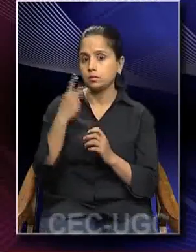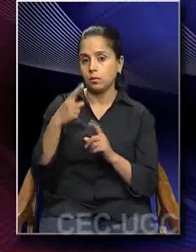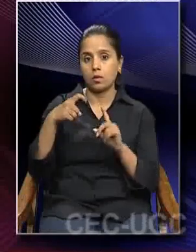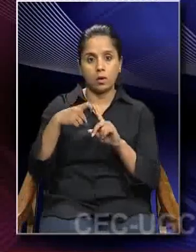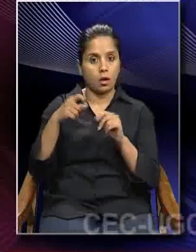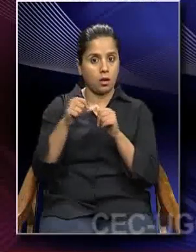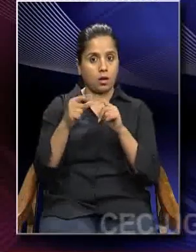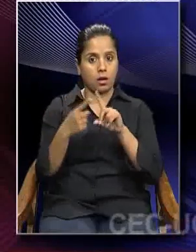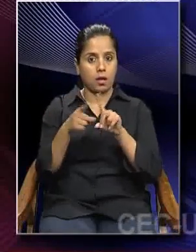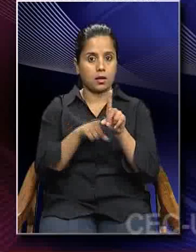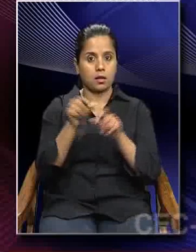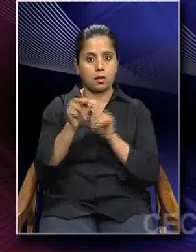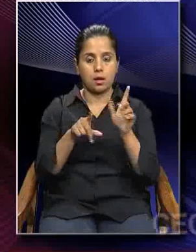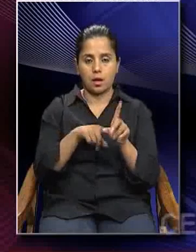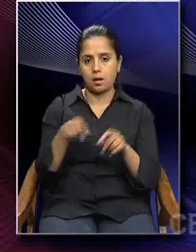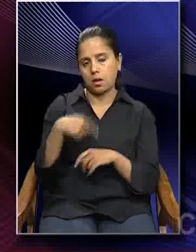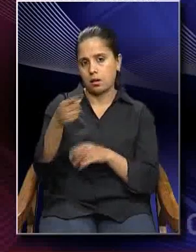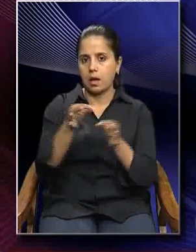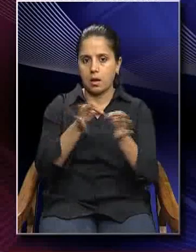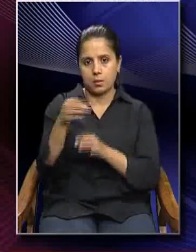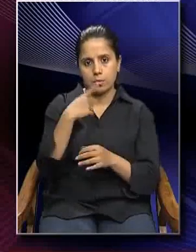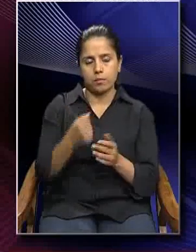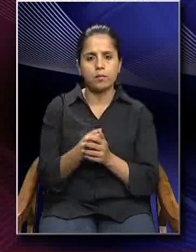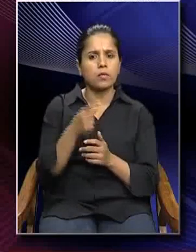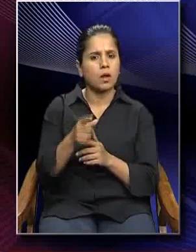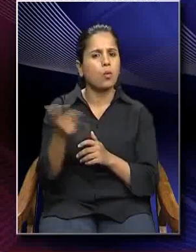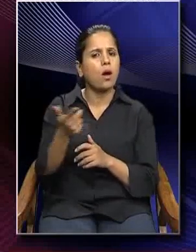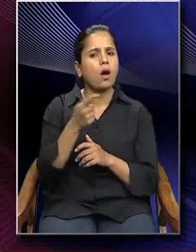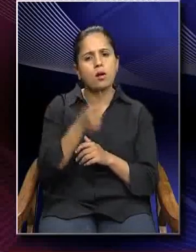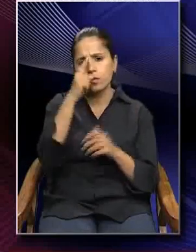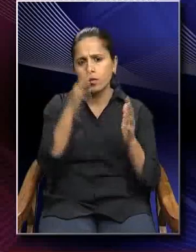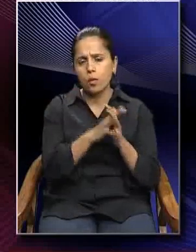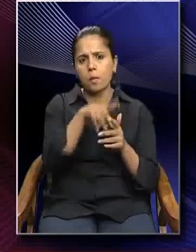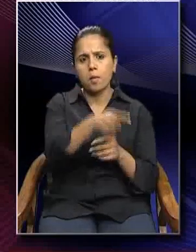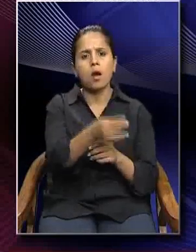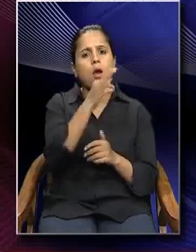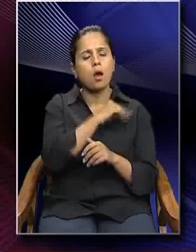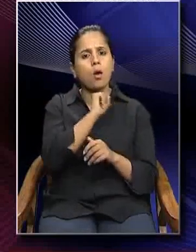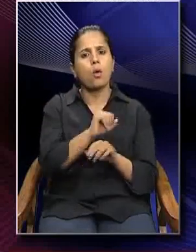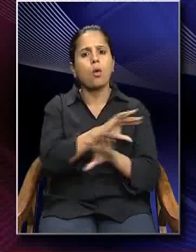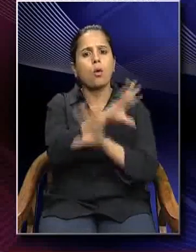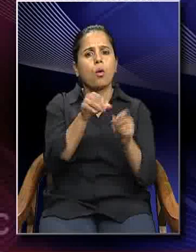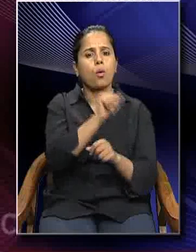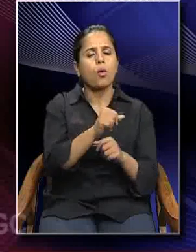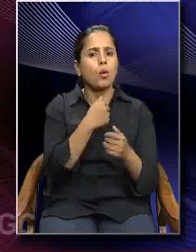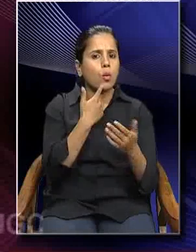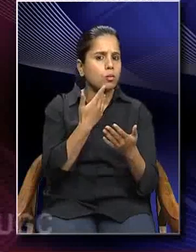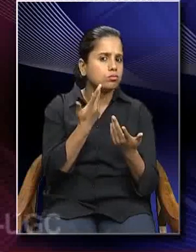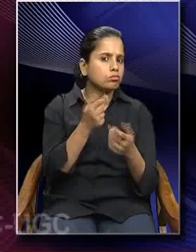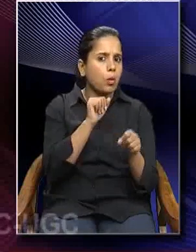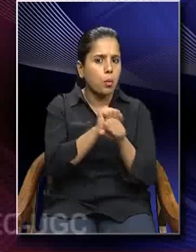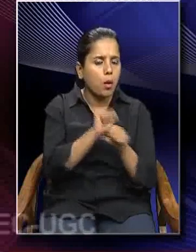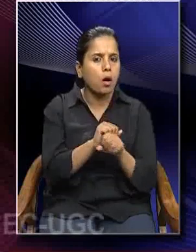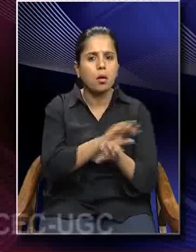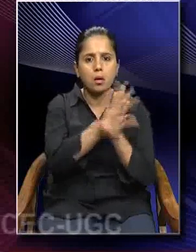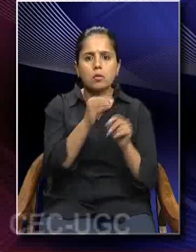Katyayana further stated that what wealth a woman earns through her crafts or what is given